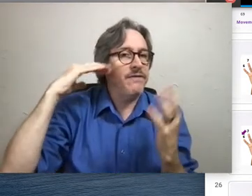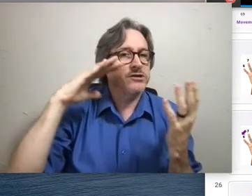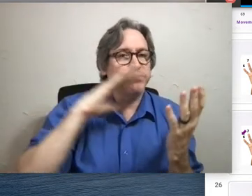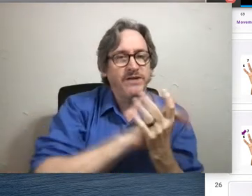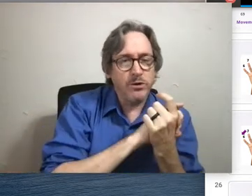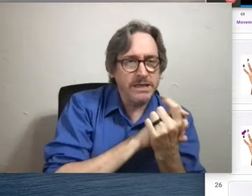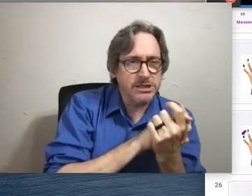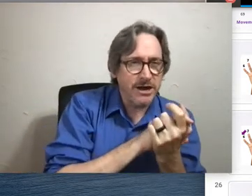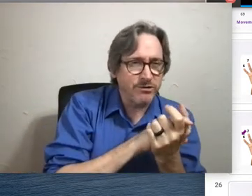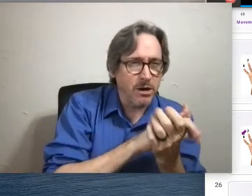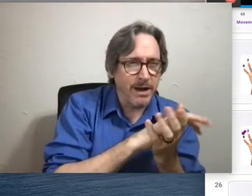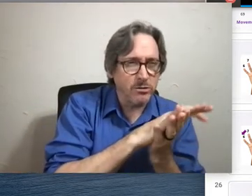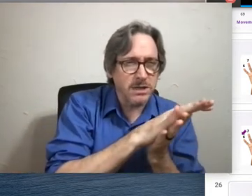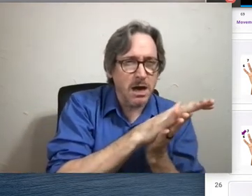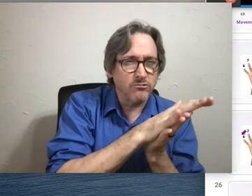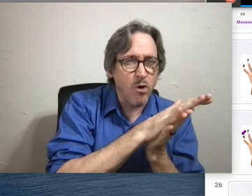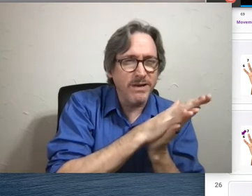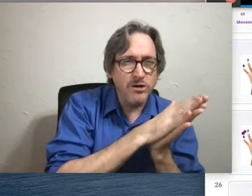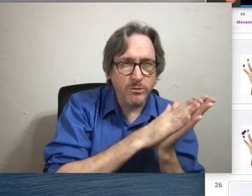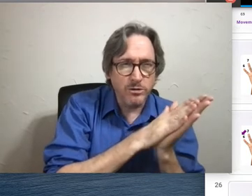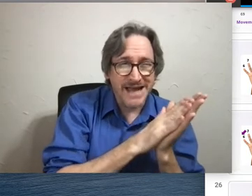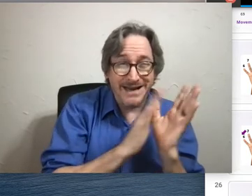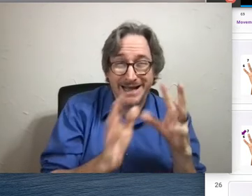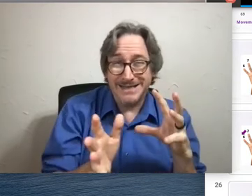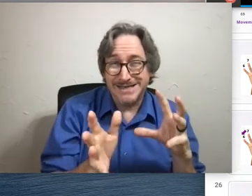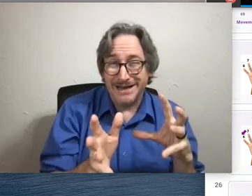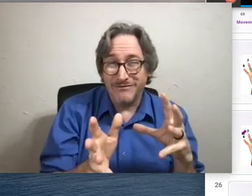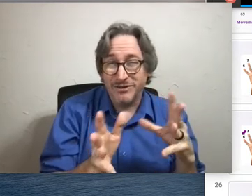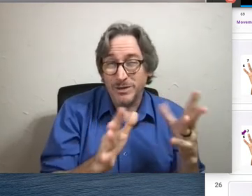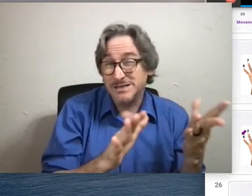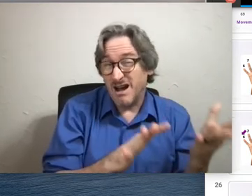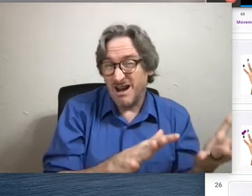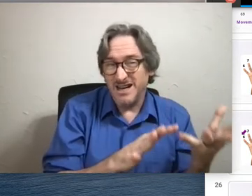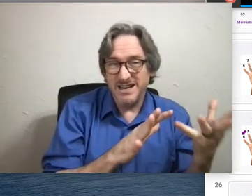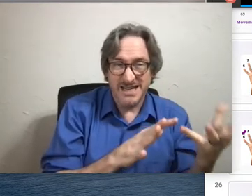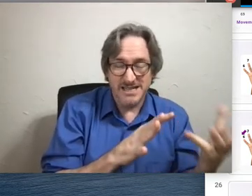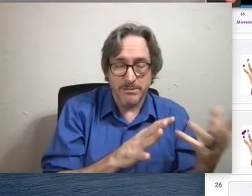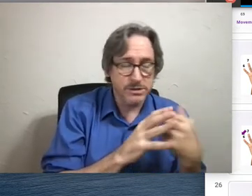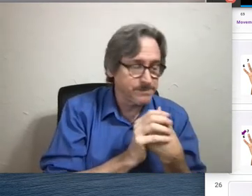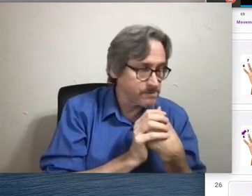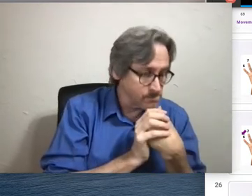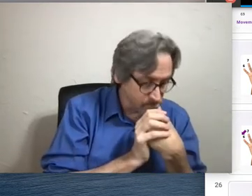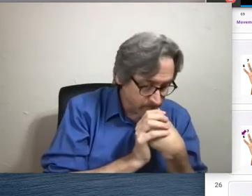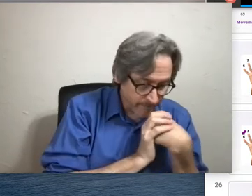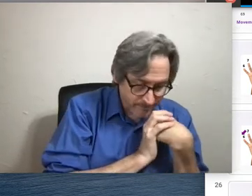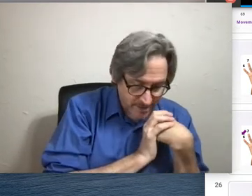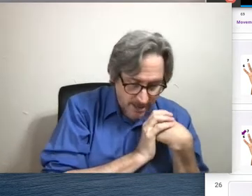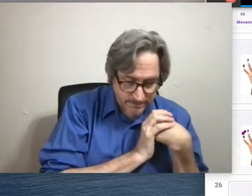And there's a video in this chapter about Roman numerals and its influence on these numbers.